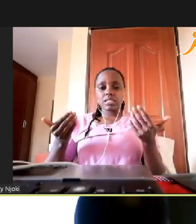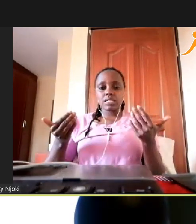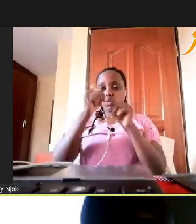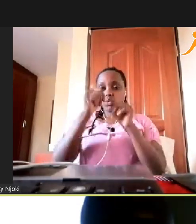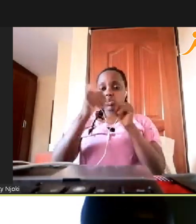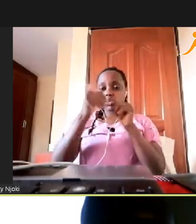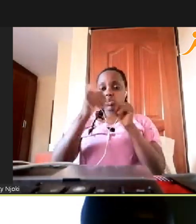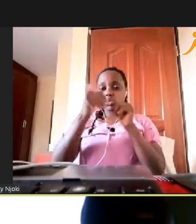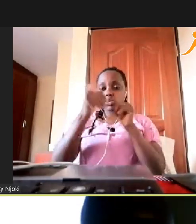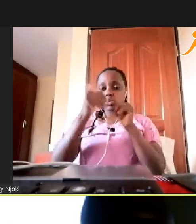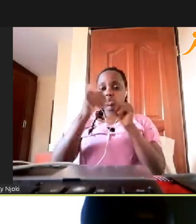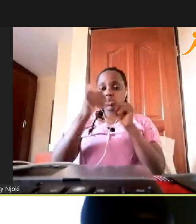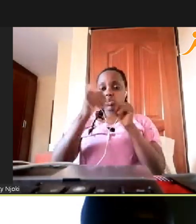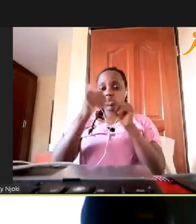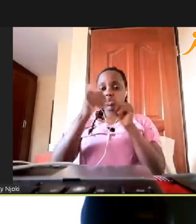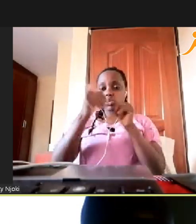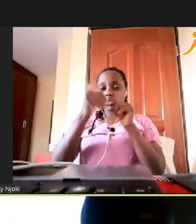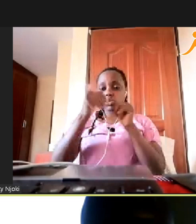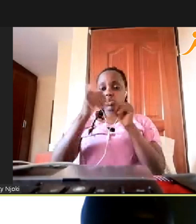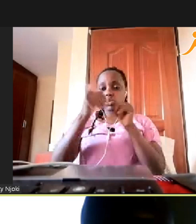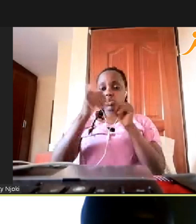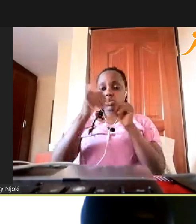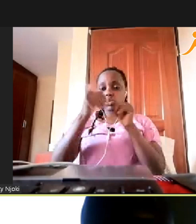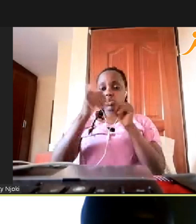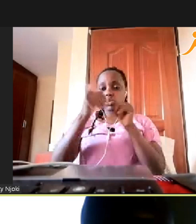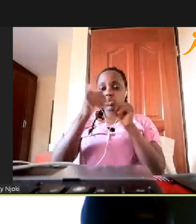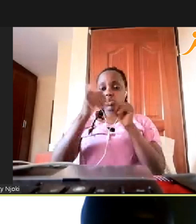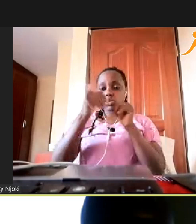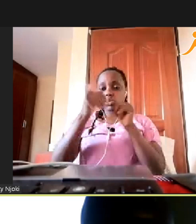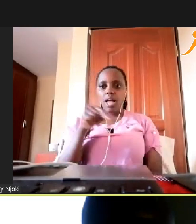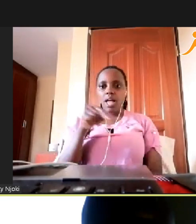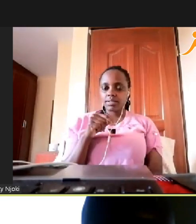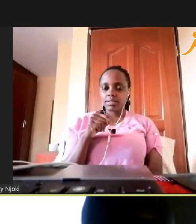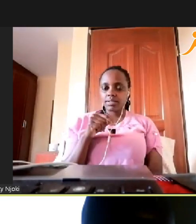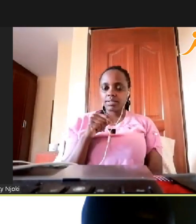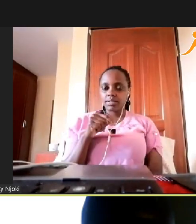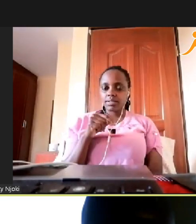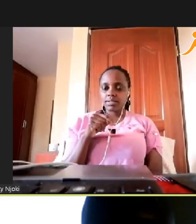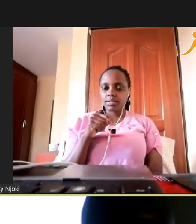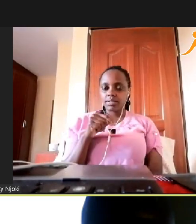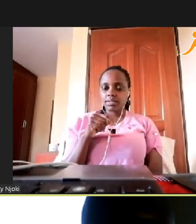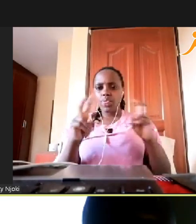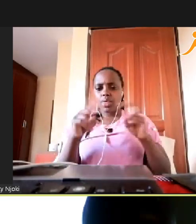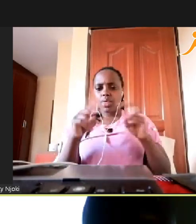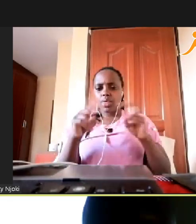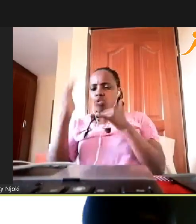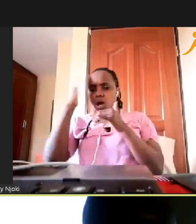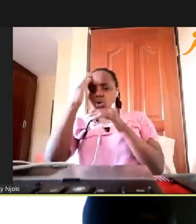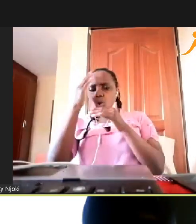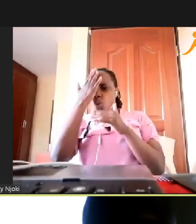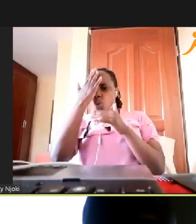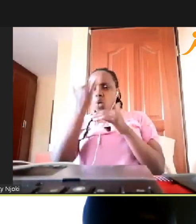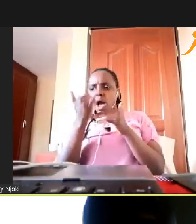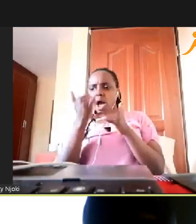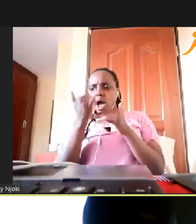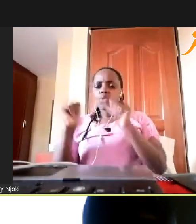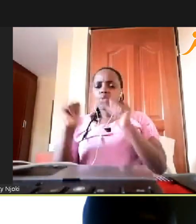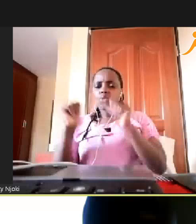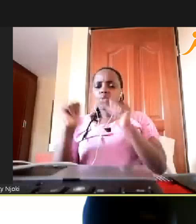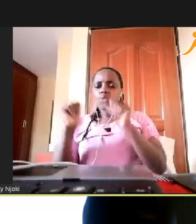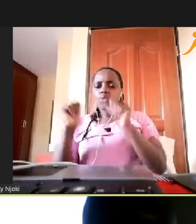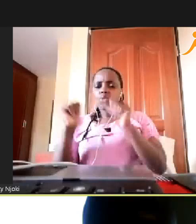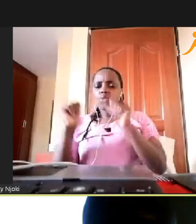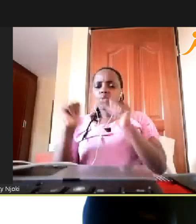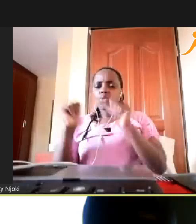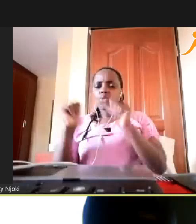the guidelines. And what we then did was we did some research to find out how can we then submit our